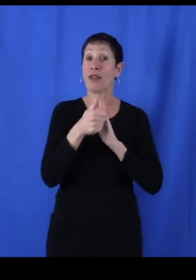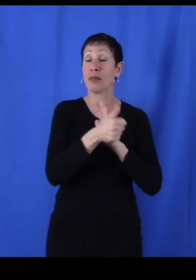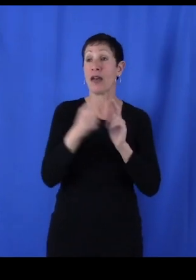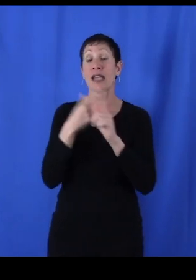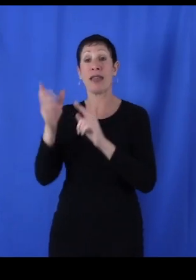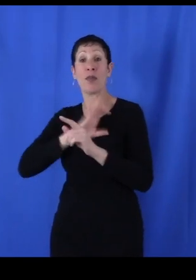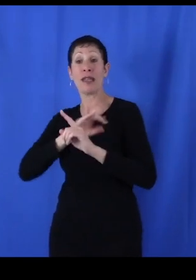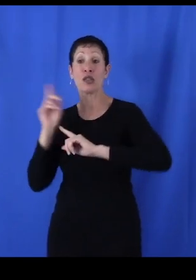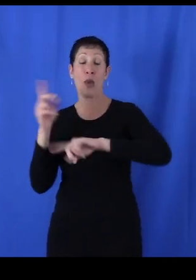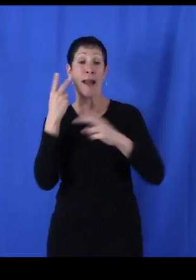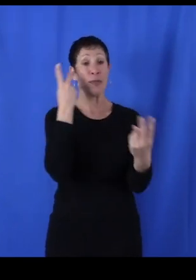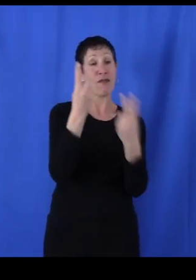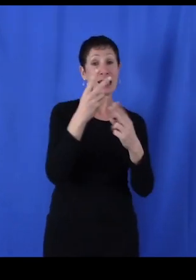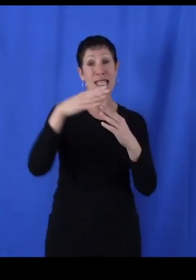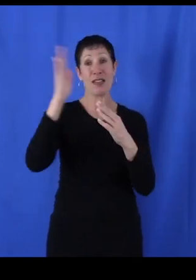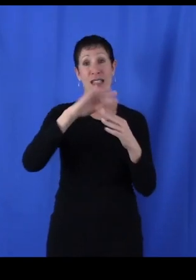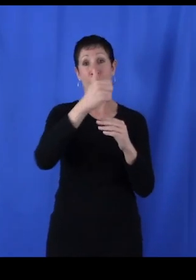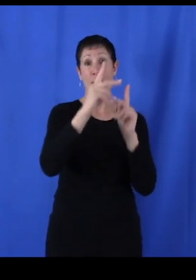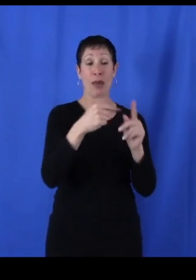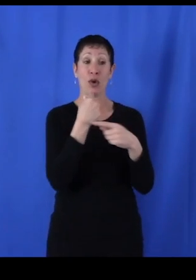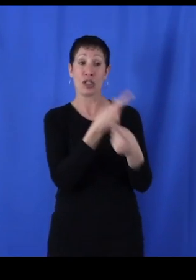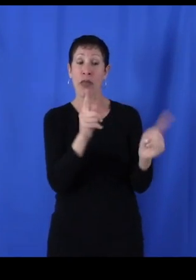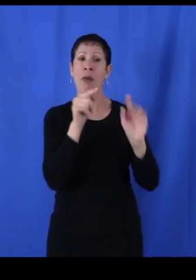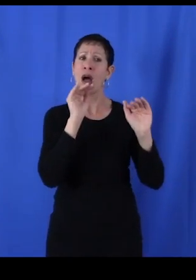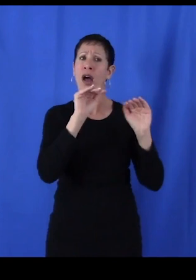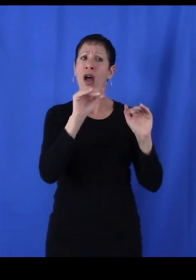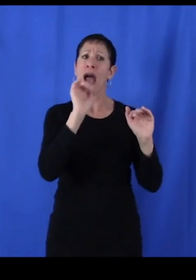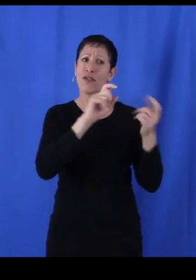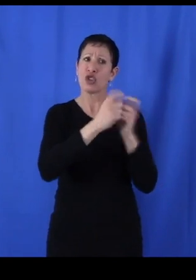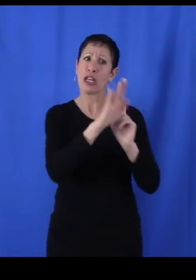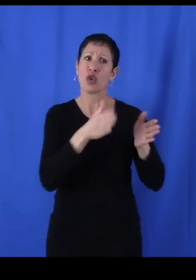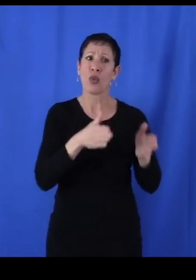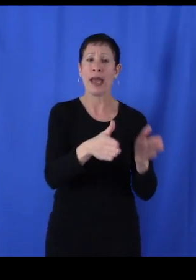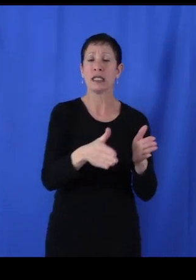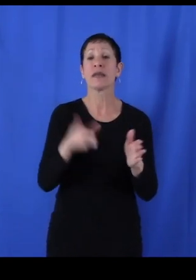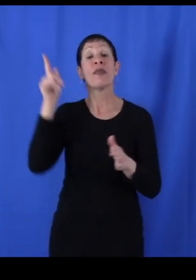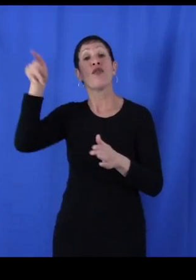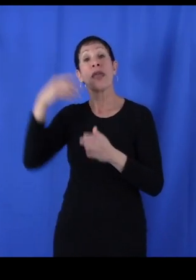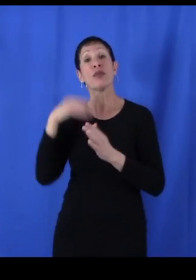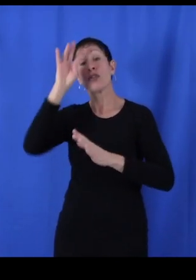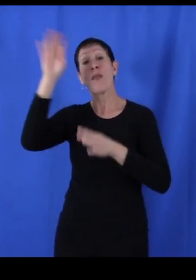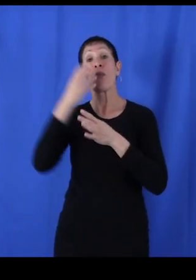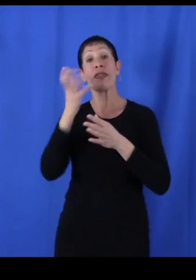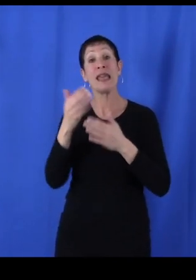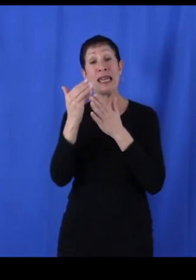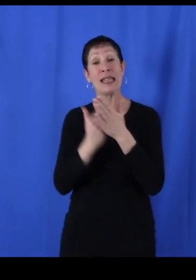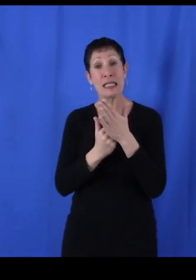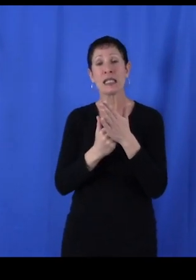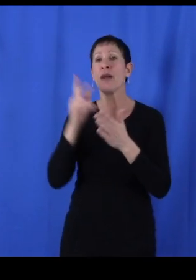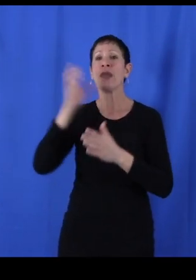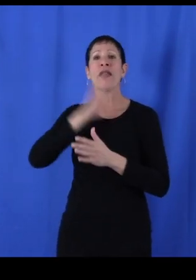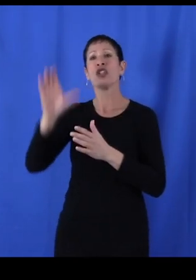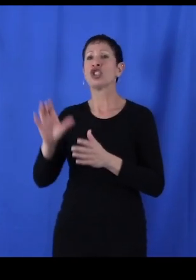10 and told them that they should change their ways. Right. Now, to come up with this heat list, the